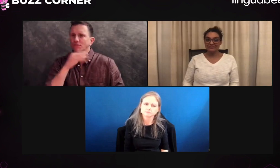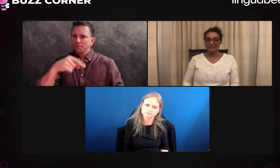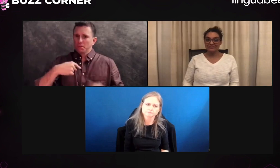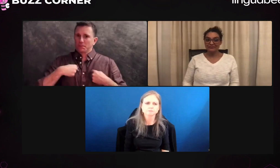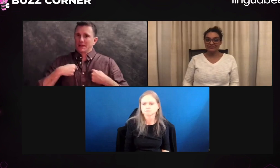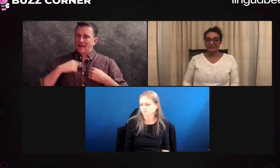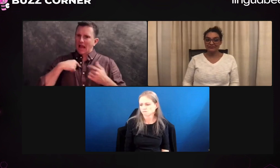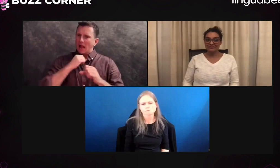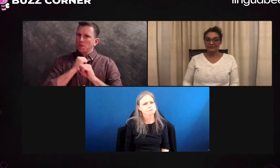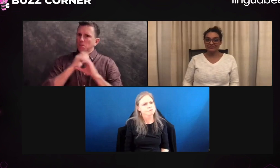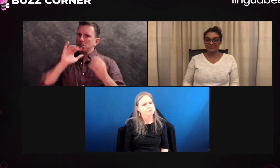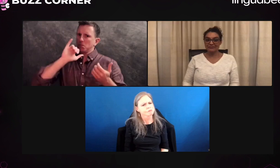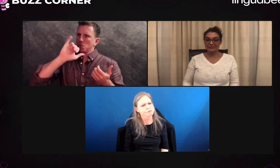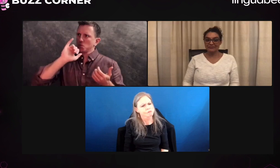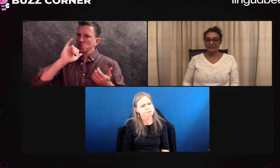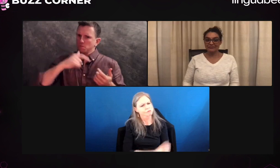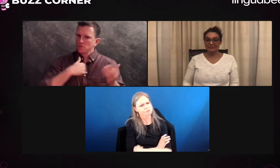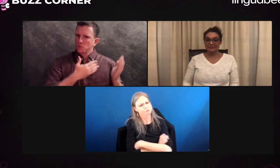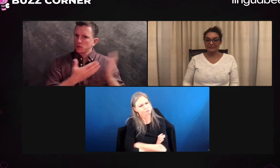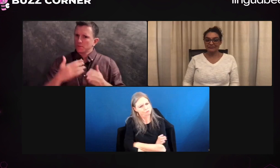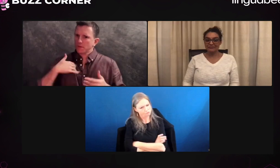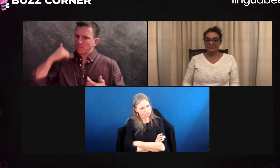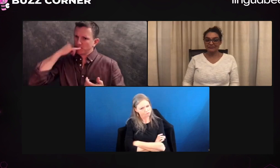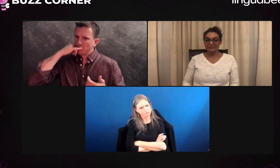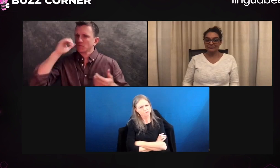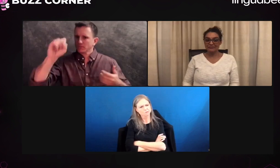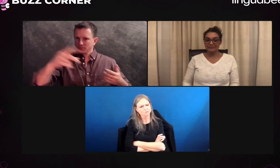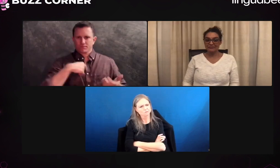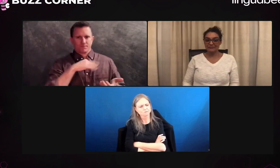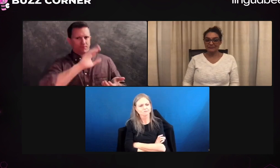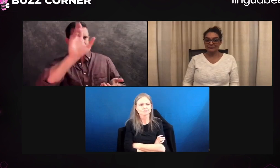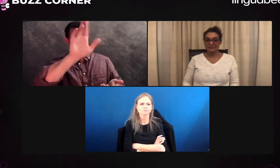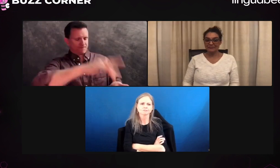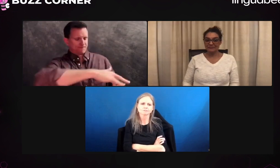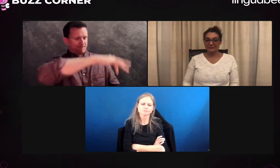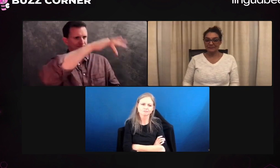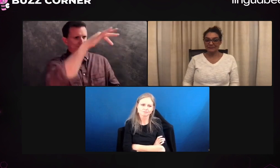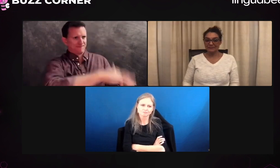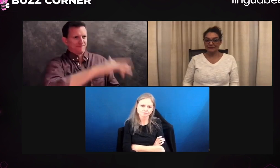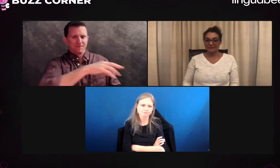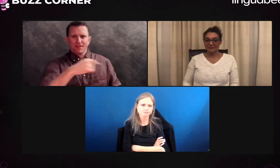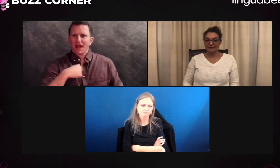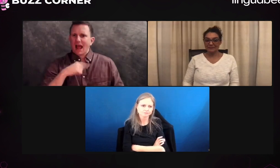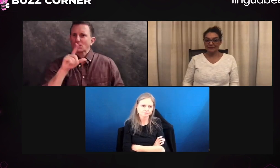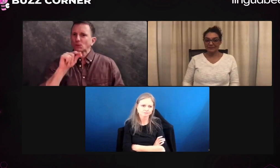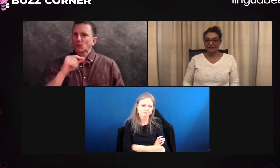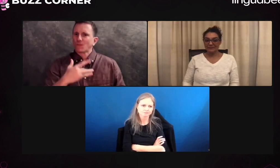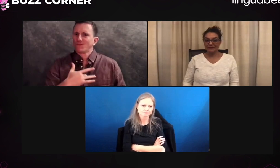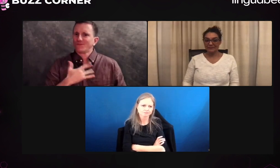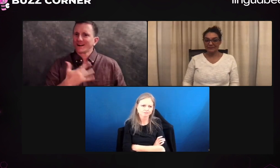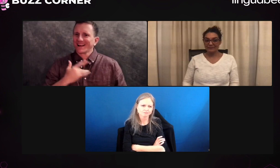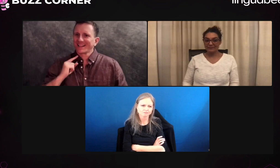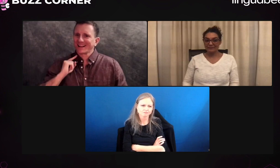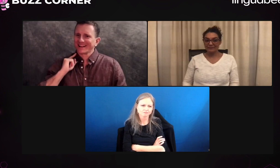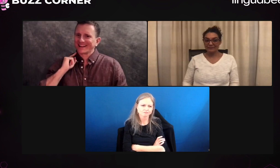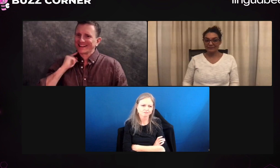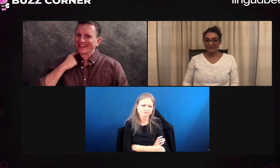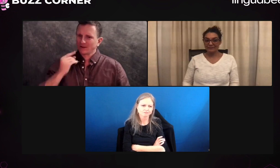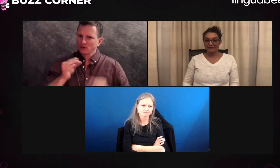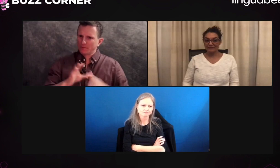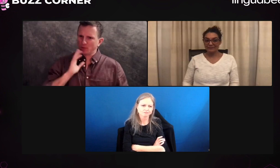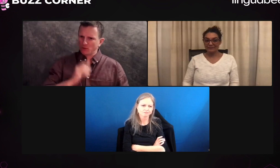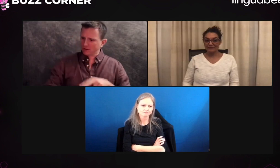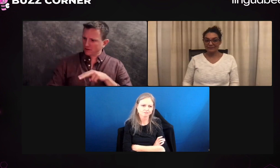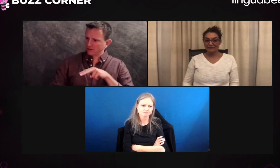that idea, but I do wonder, if I were to do that and bring my phone in and be ready and start